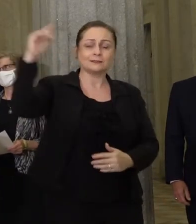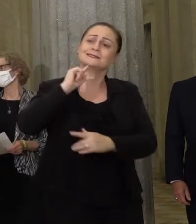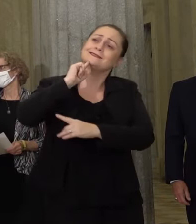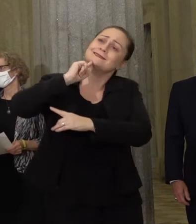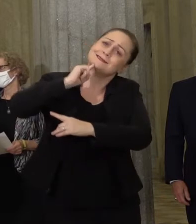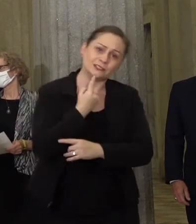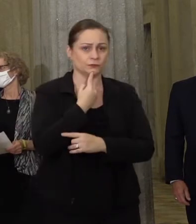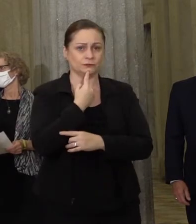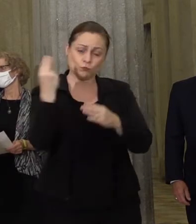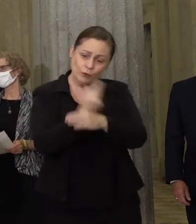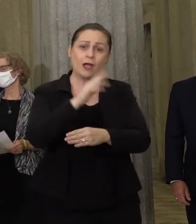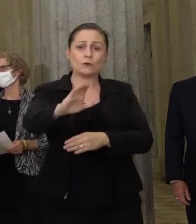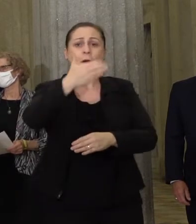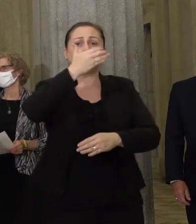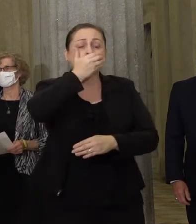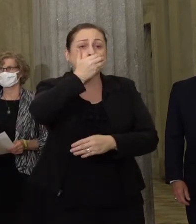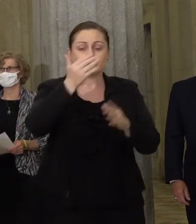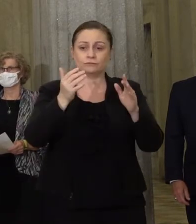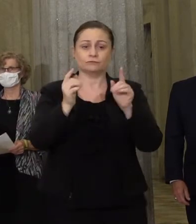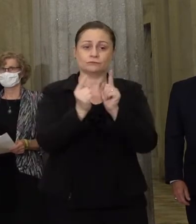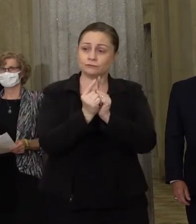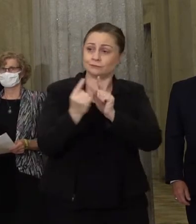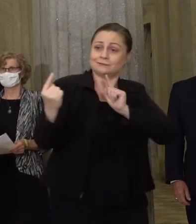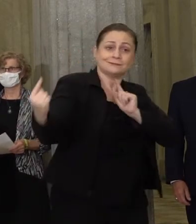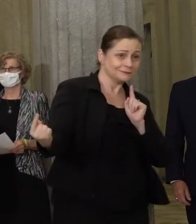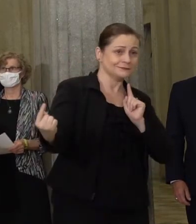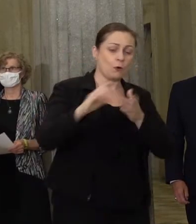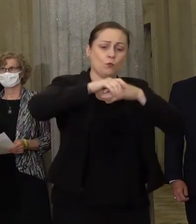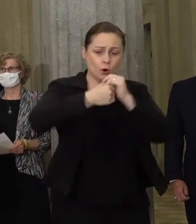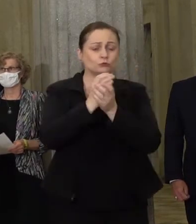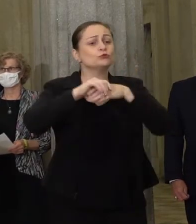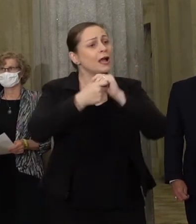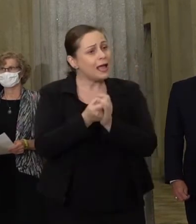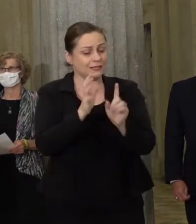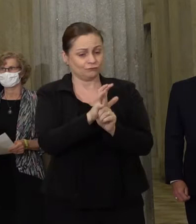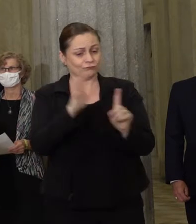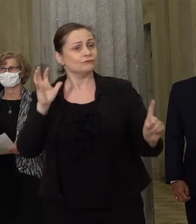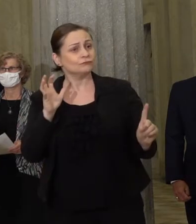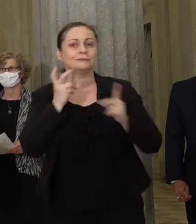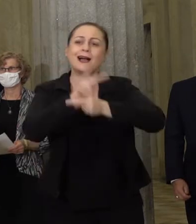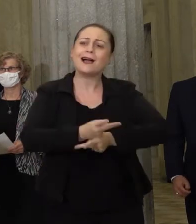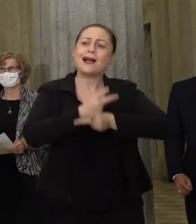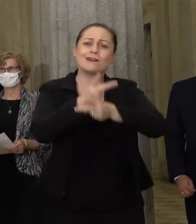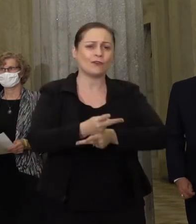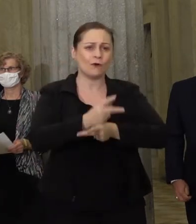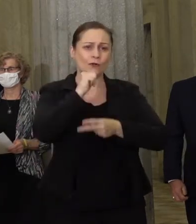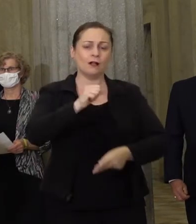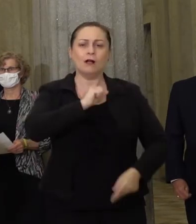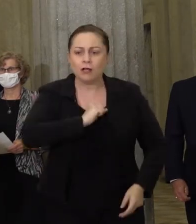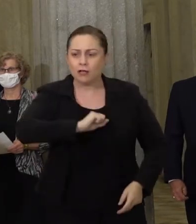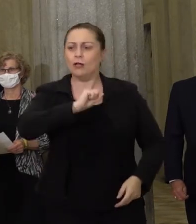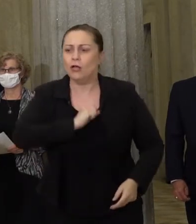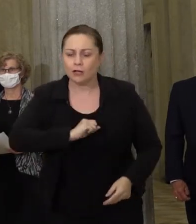Wear your mask. Keep that distance. Wash your hands. Be careful. Don't cough or sneeze or